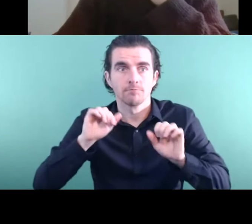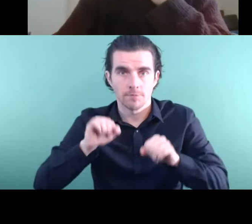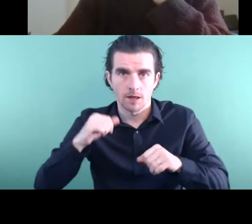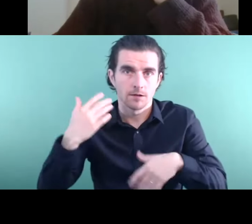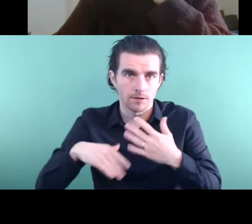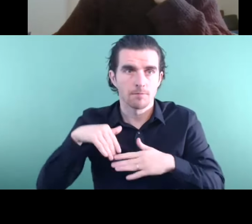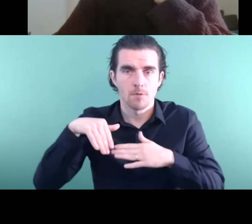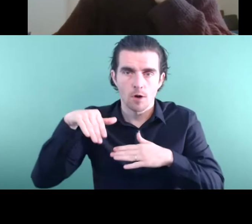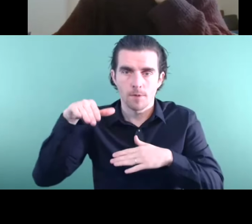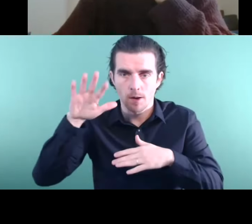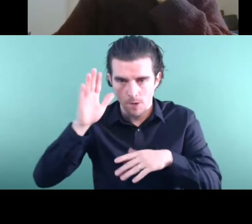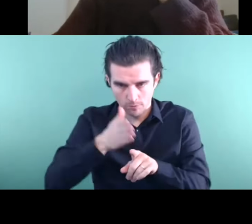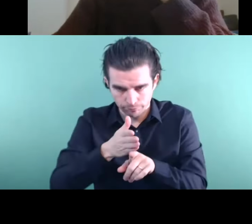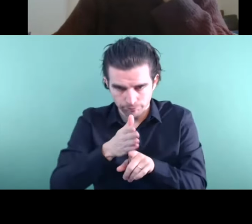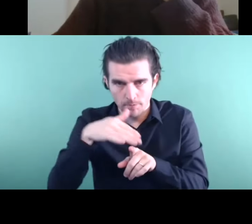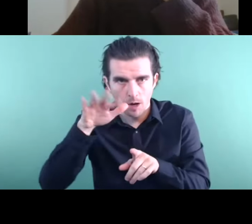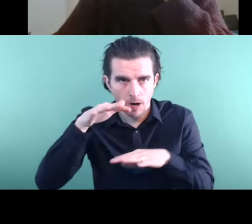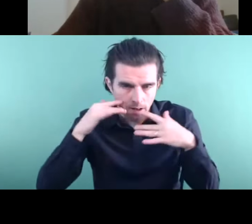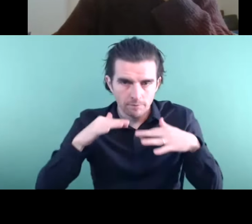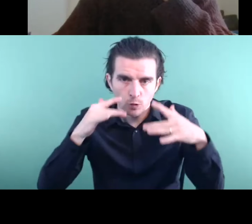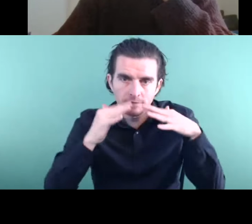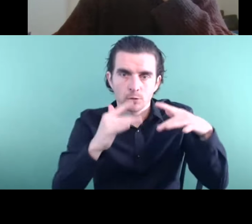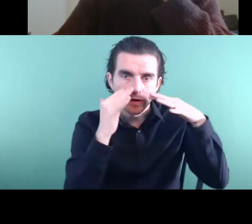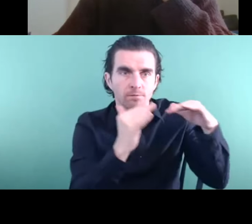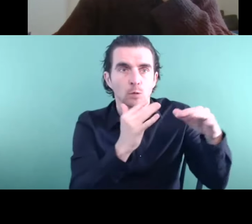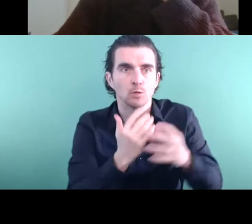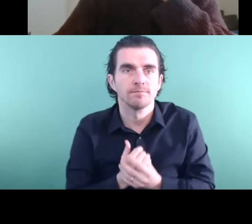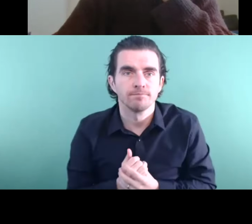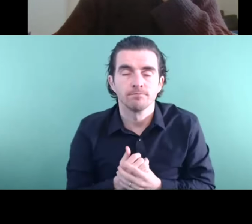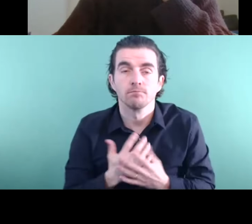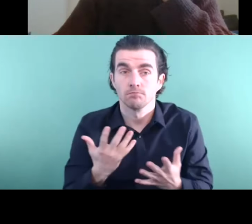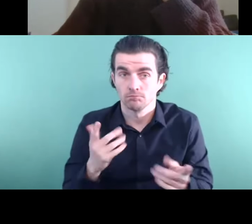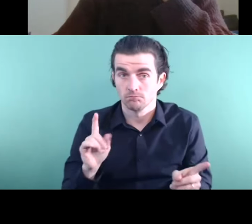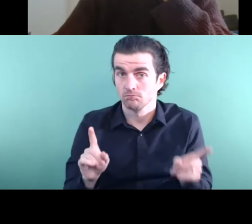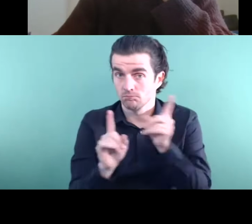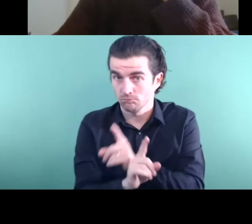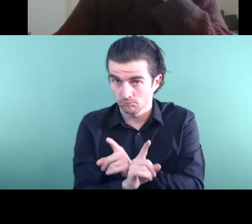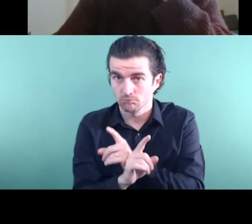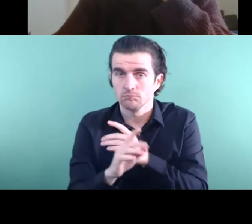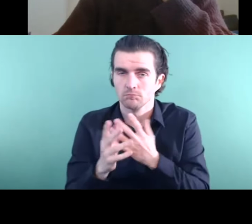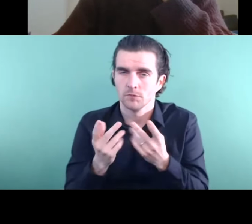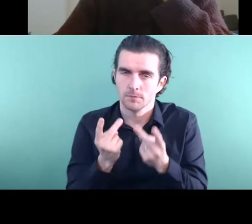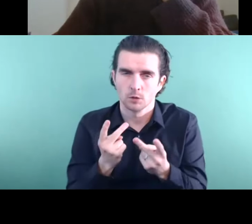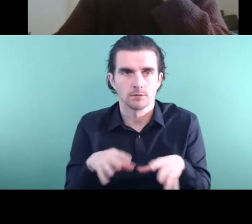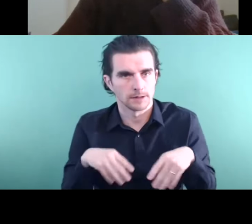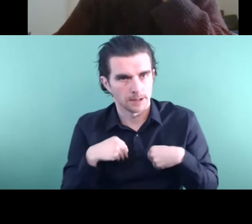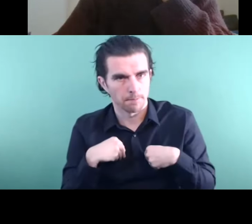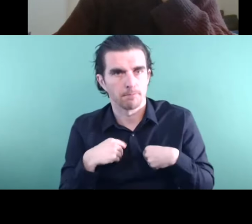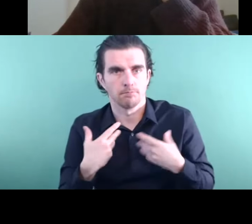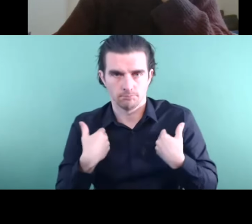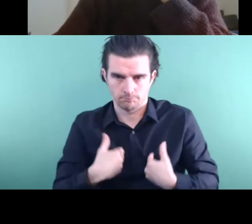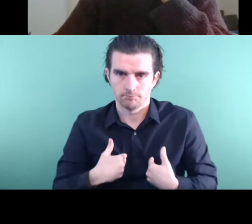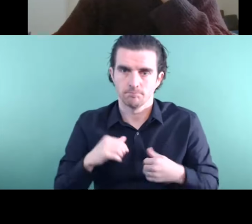you. I think as an academic, I always appreciate people being very clear and